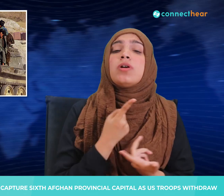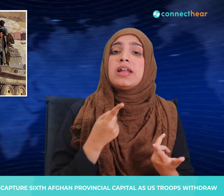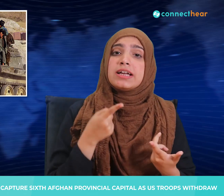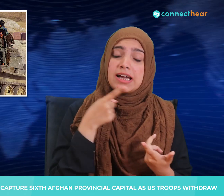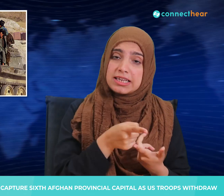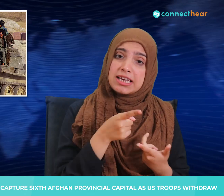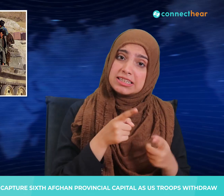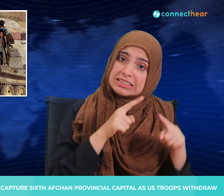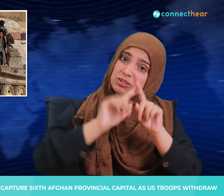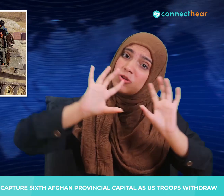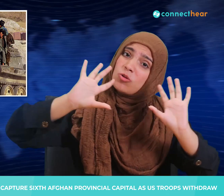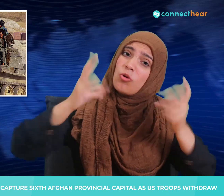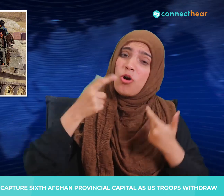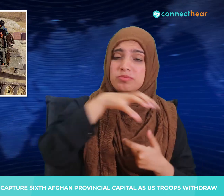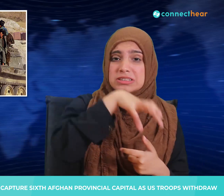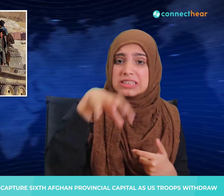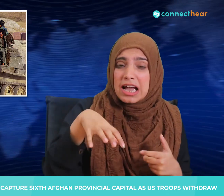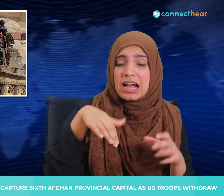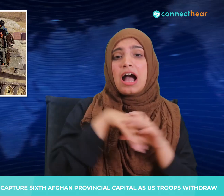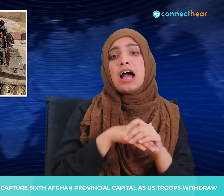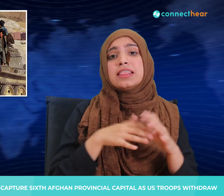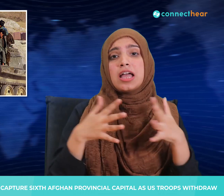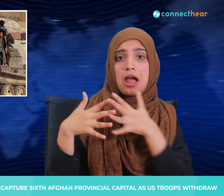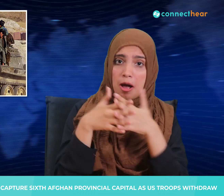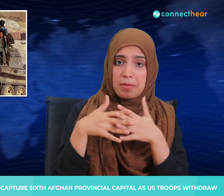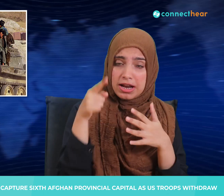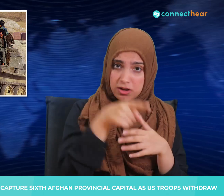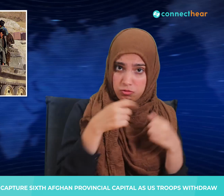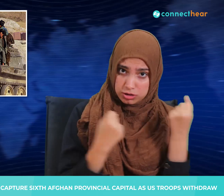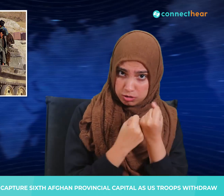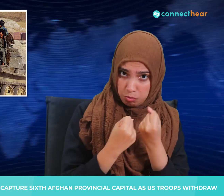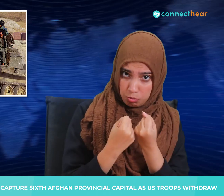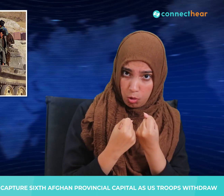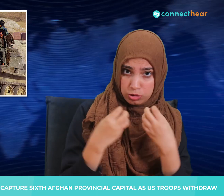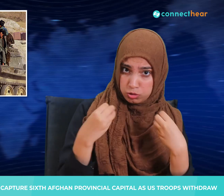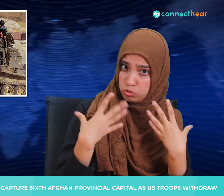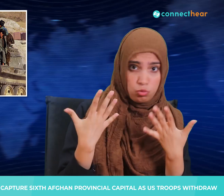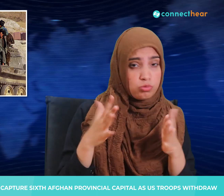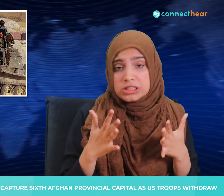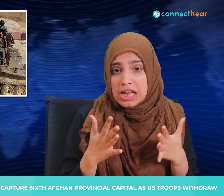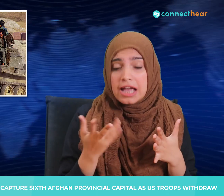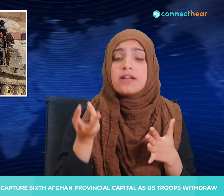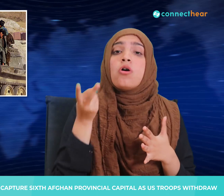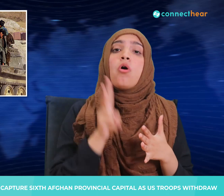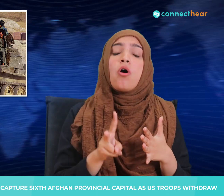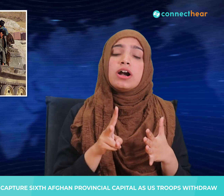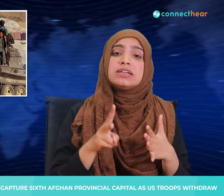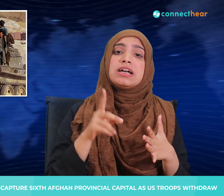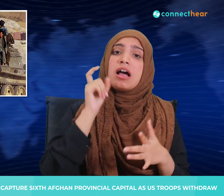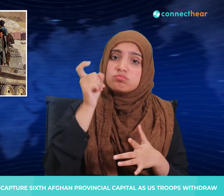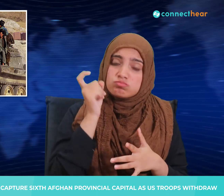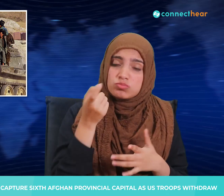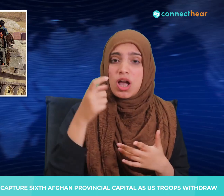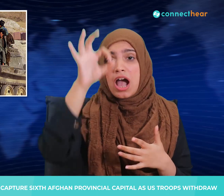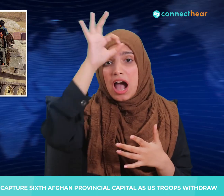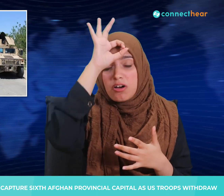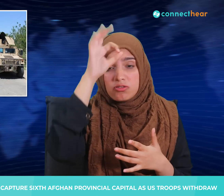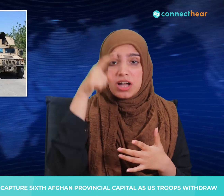States on Sunday against intervening following US airstrikes to support beleaguered Afghan government forces.